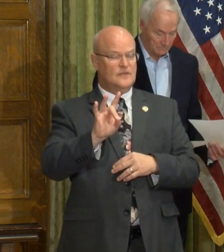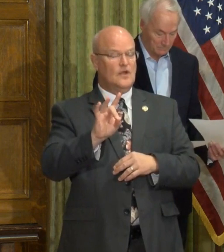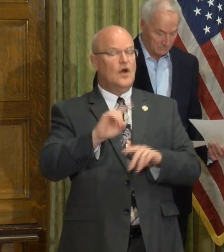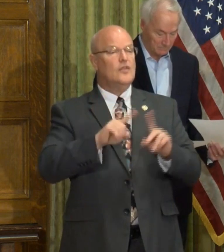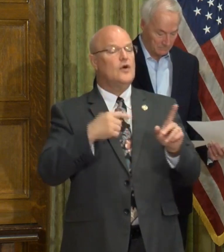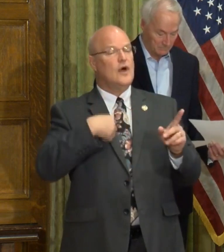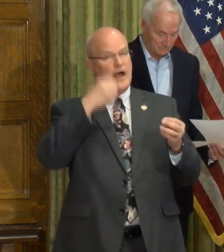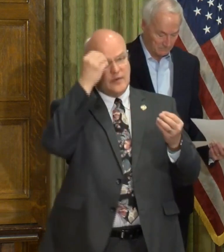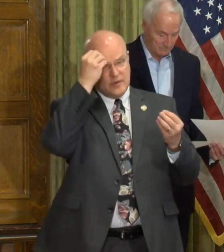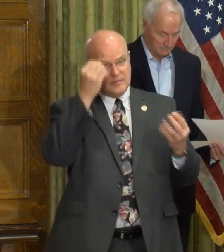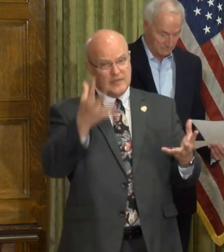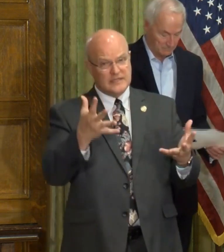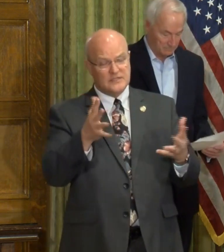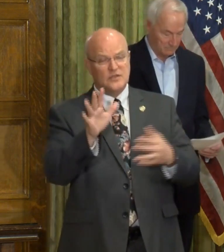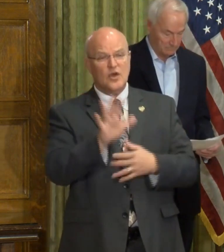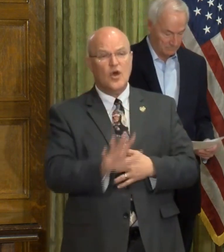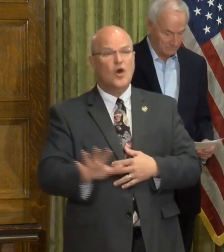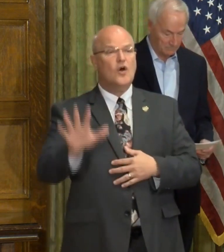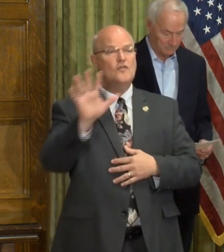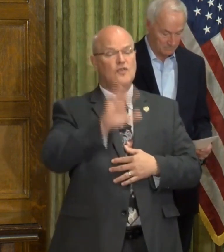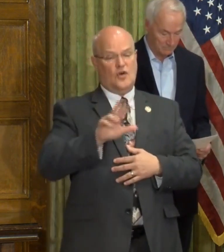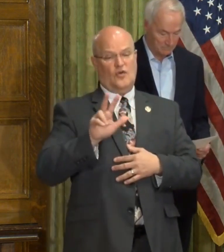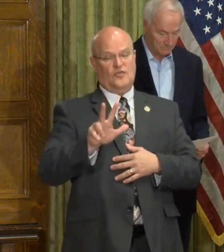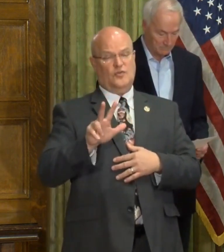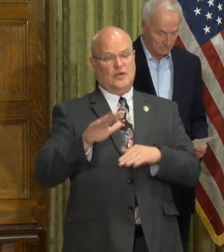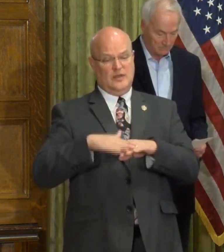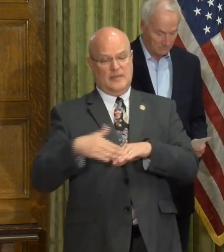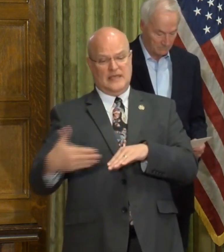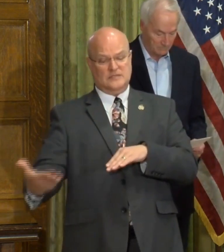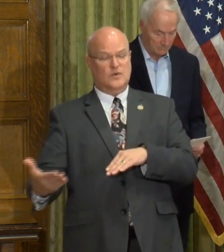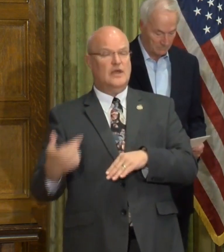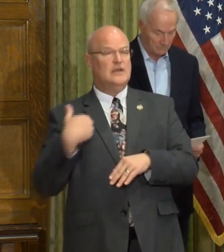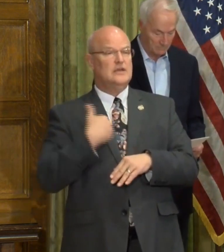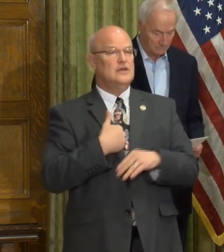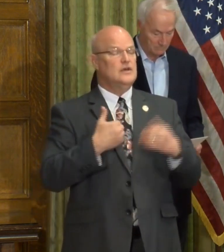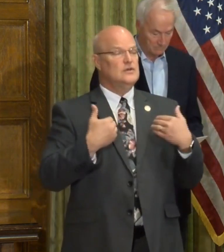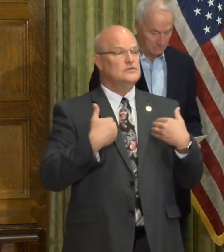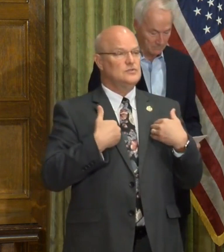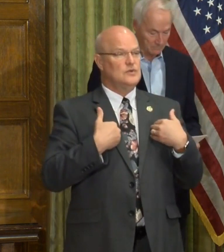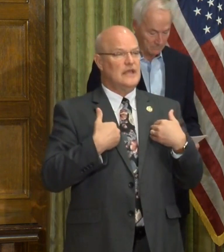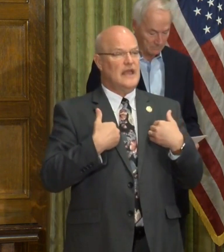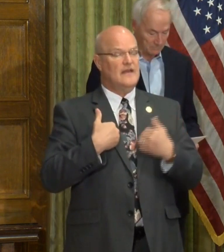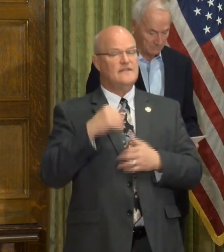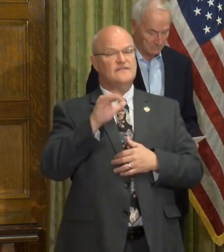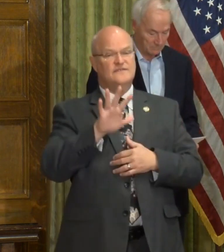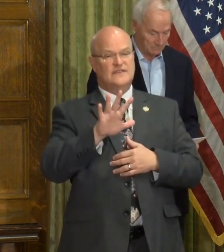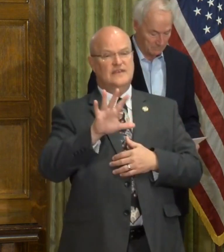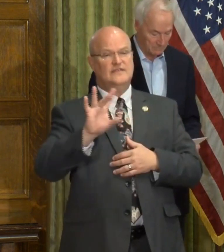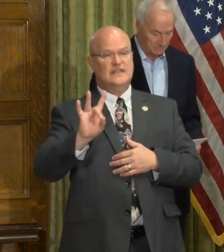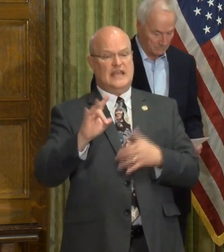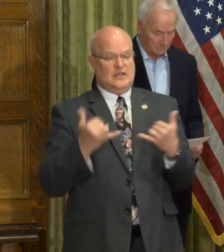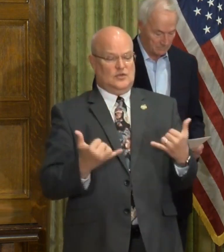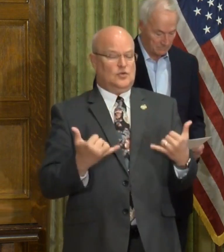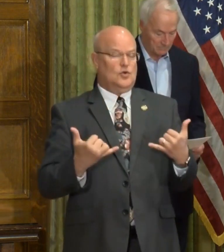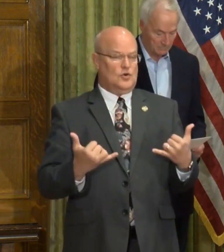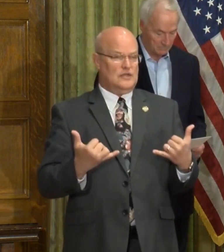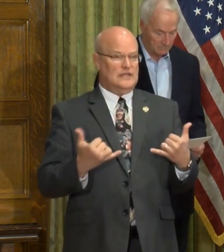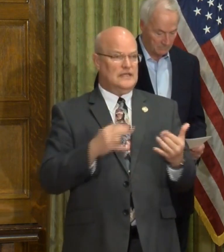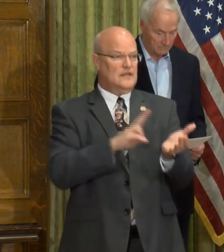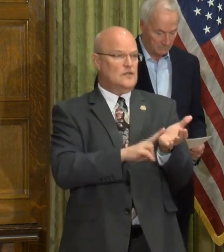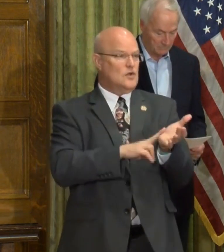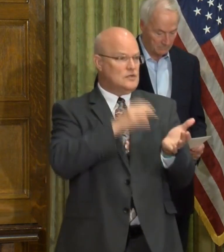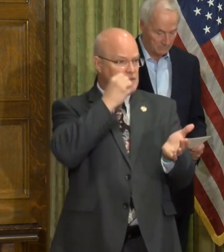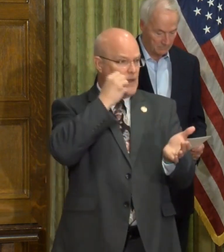yesterday, although I would mention overall 3 of those have passed away. So we have 58